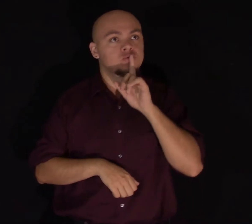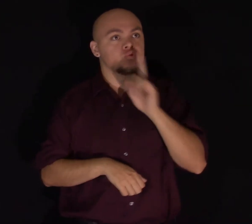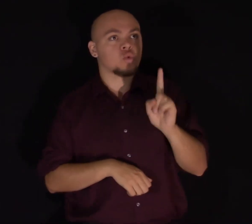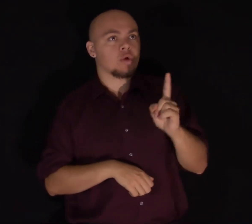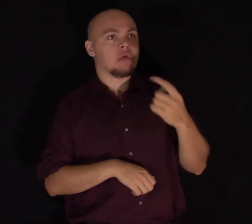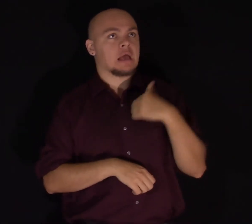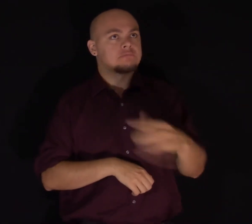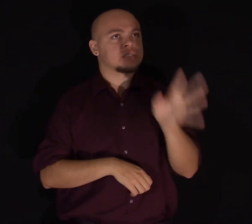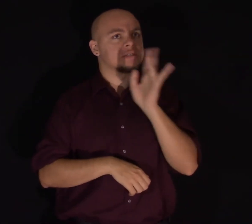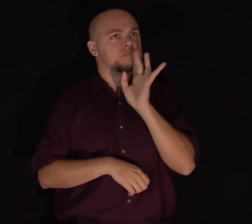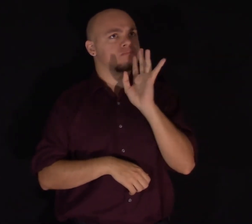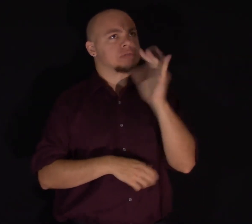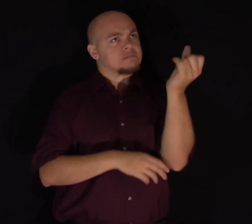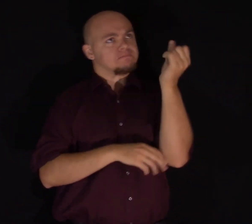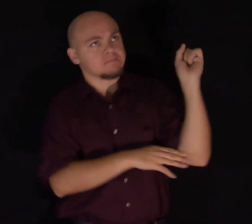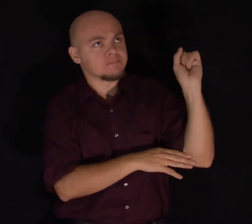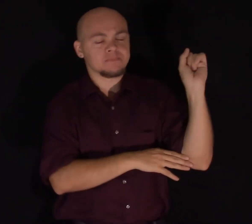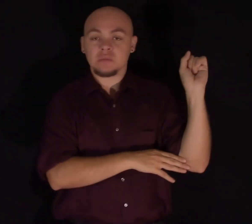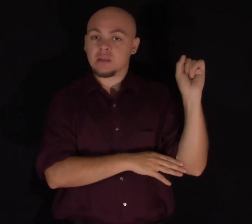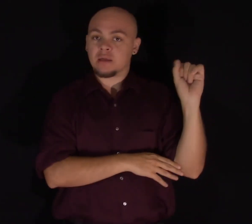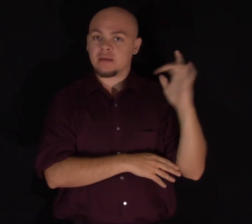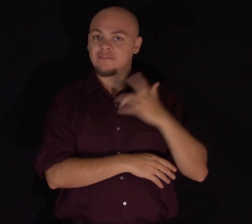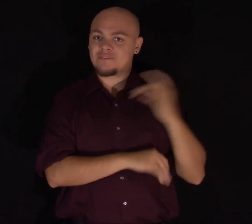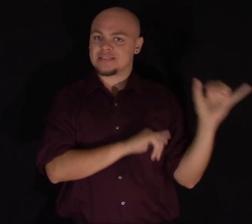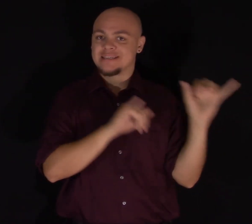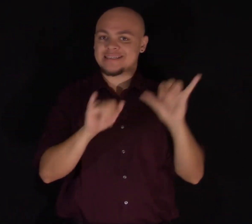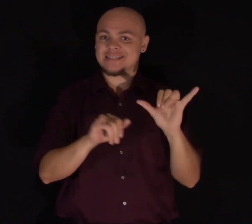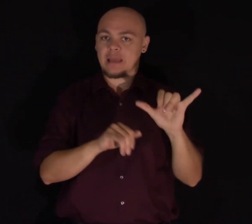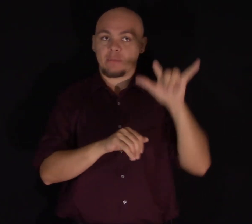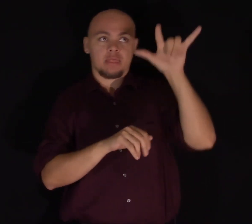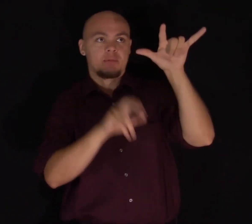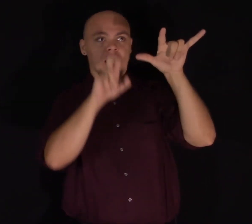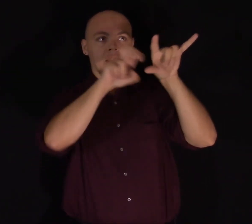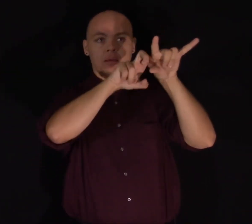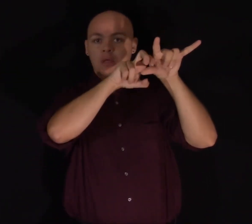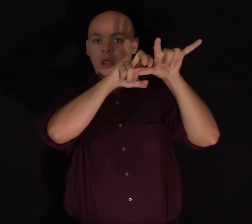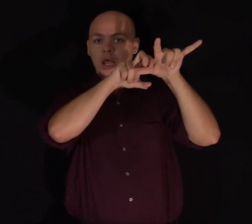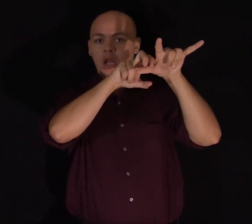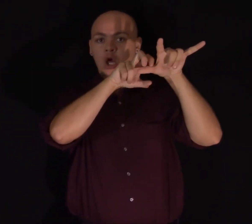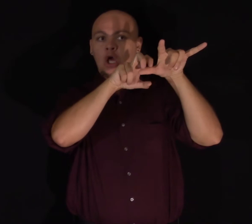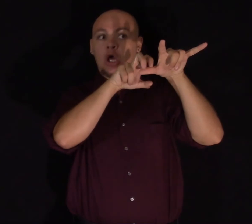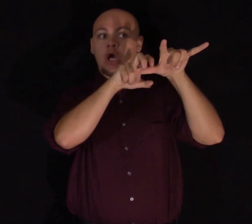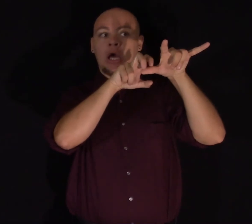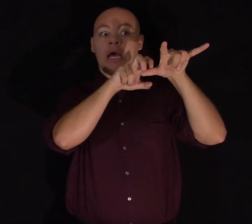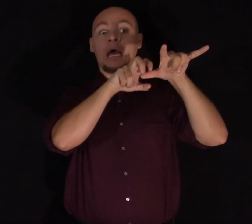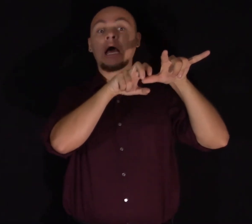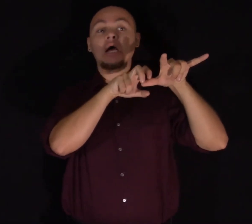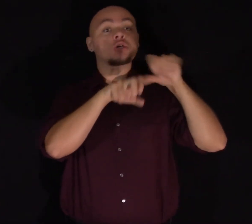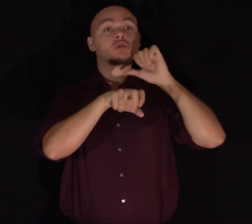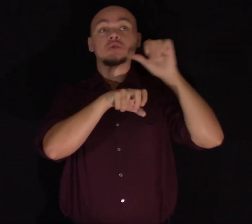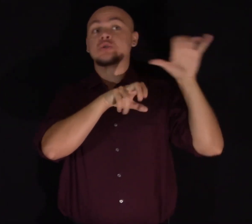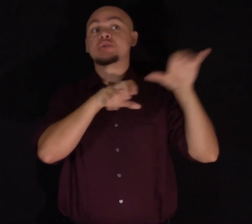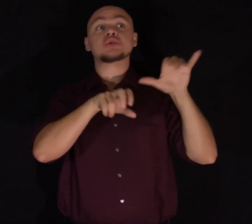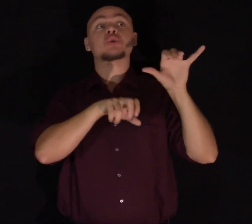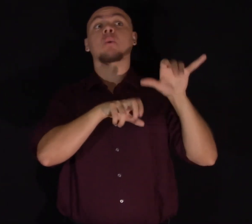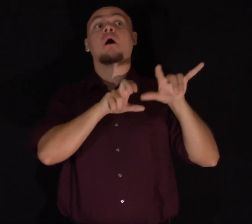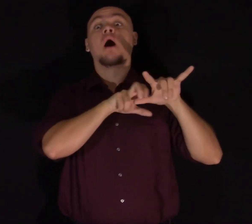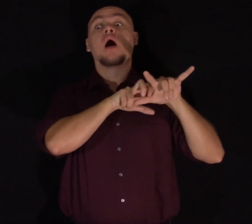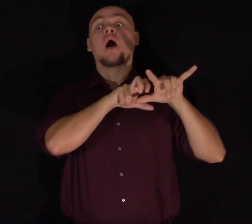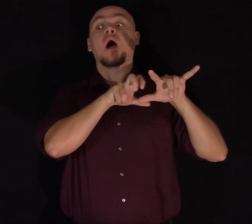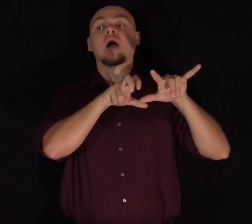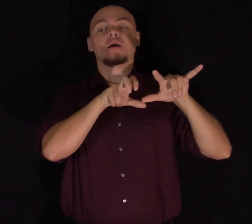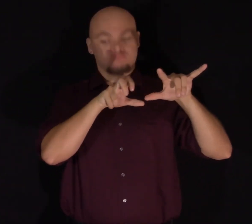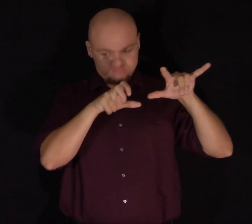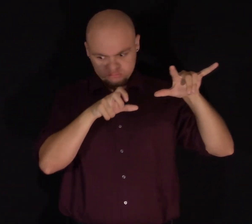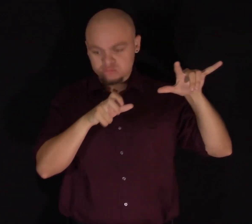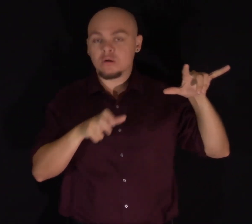like I am falling out that plane. It feels like that moment when I'm at the edge of the plane and I'm like, you shouldn't do this. But then I do it